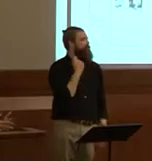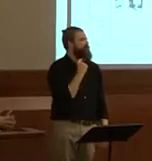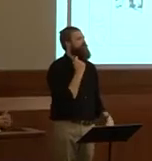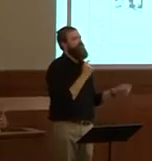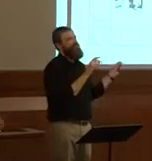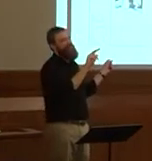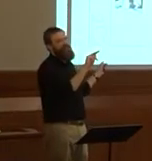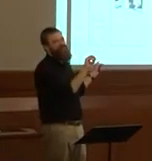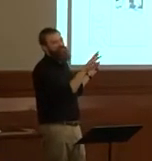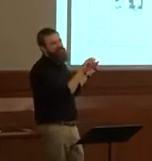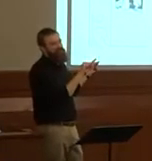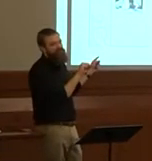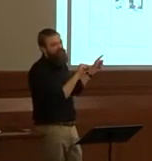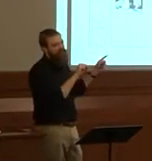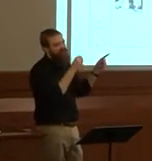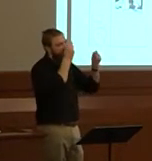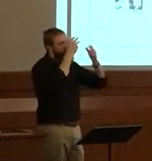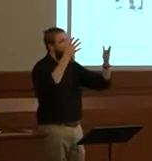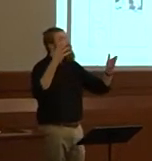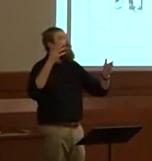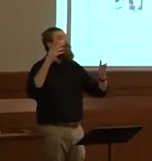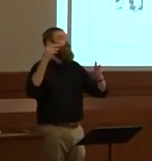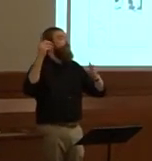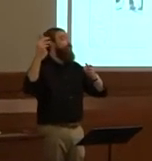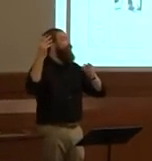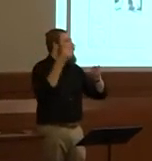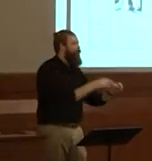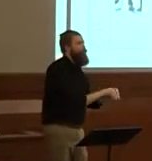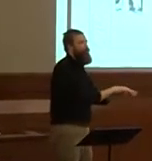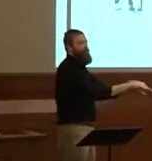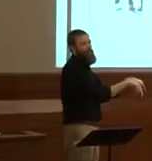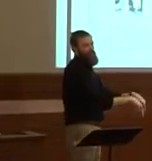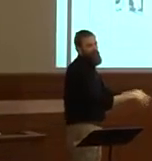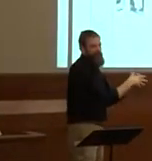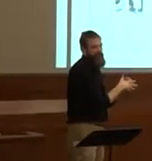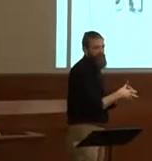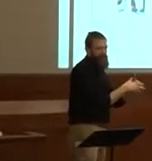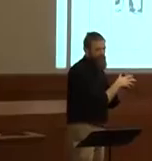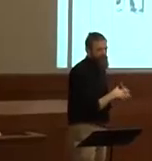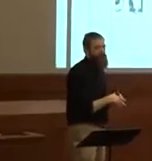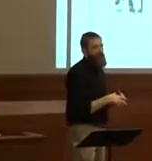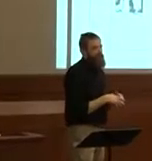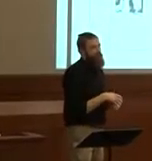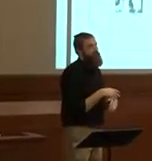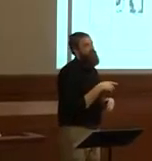to America and published in St. John's periodical.